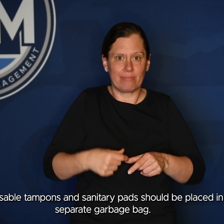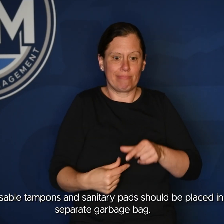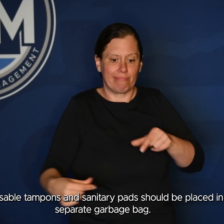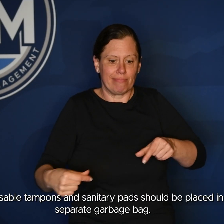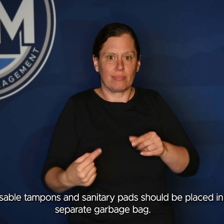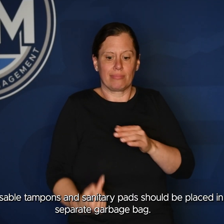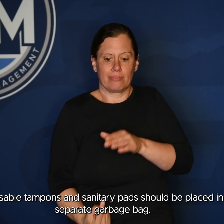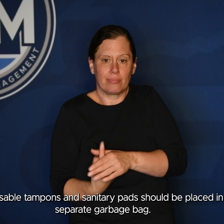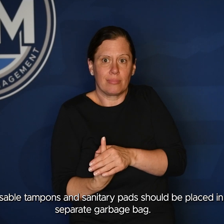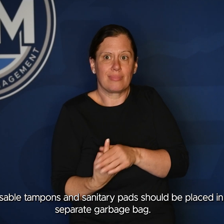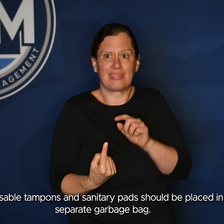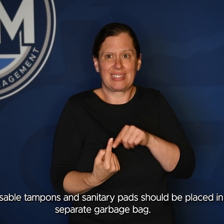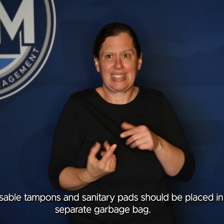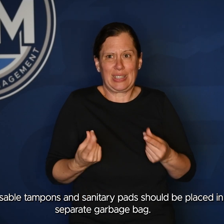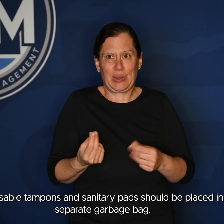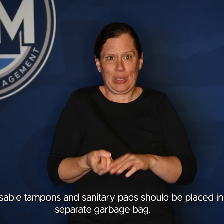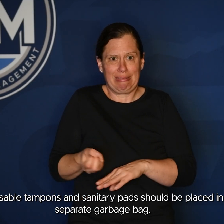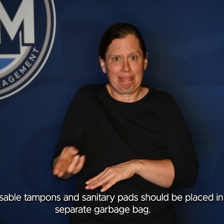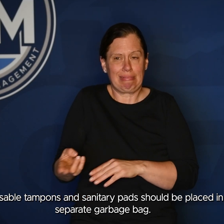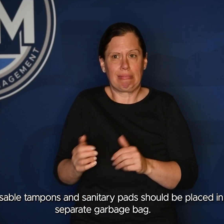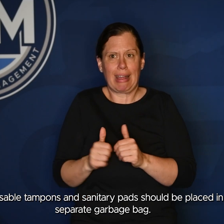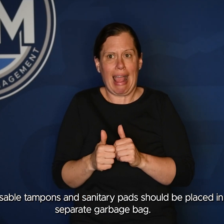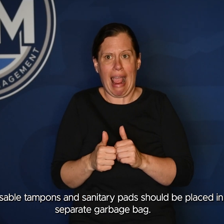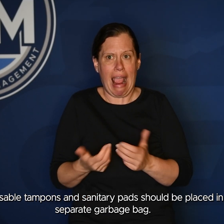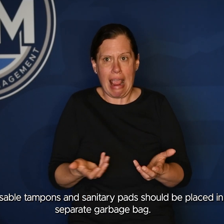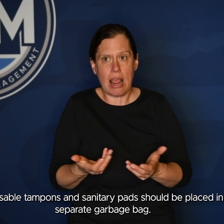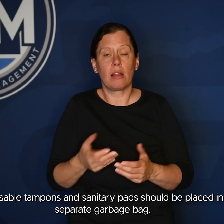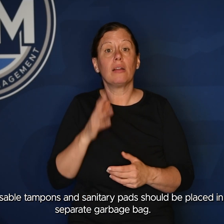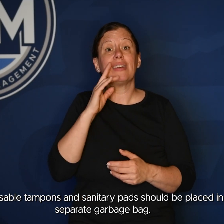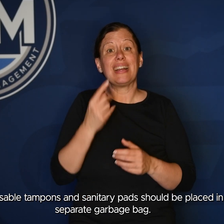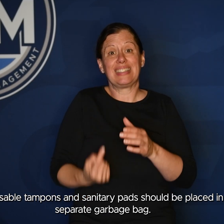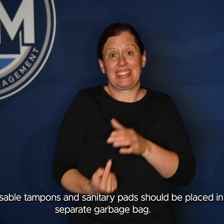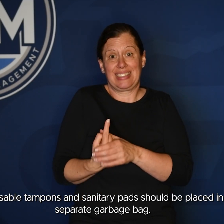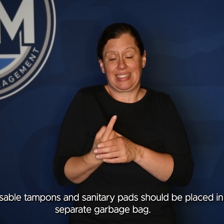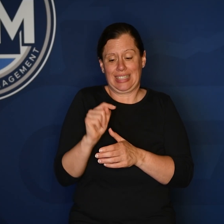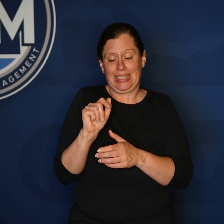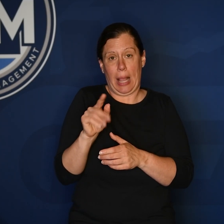disposable tampons and sanitary pads should be placed in a separate garbage bag.